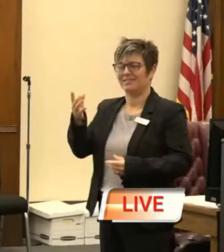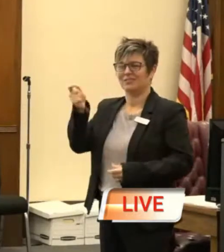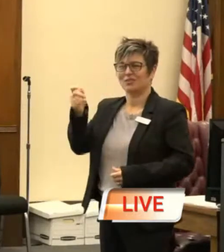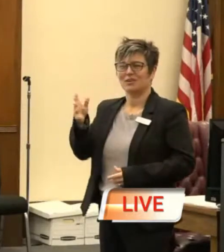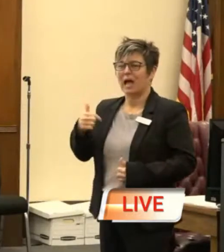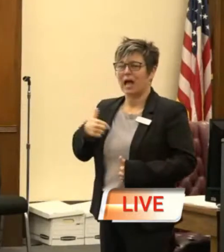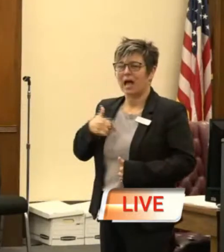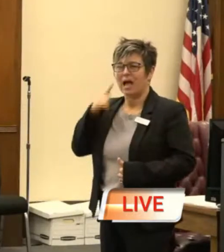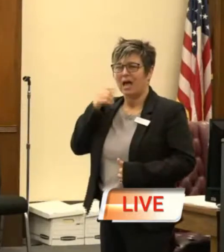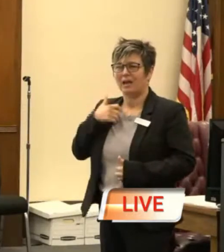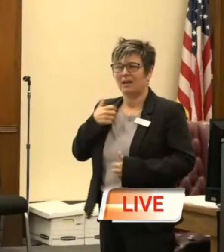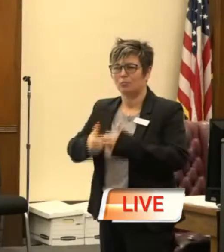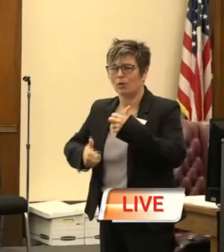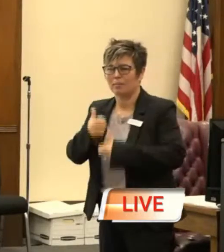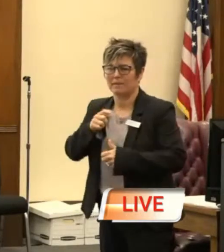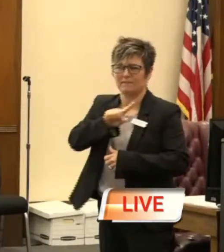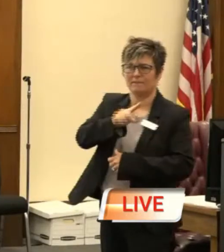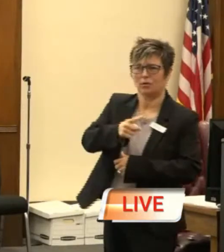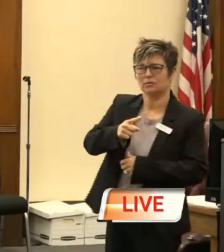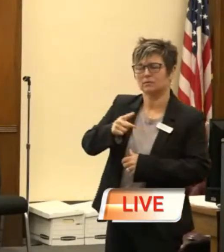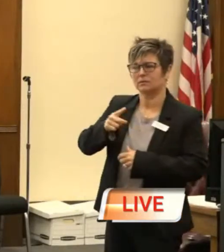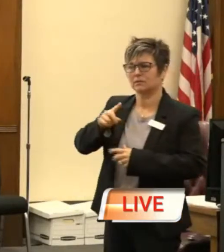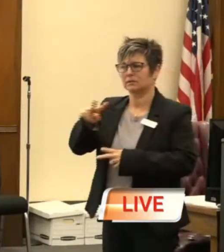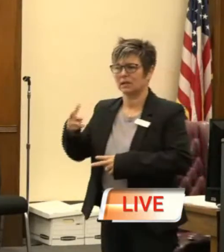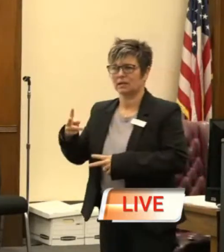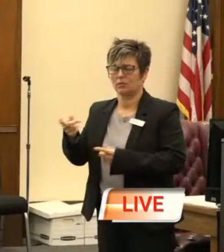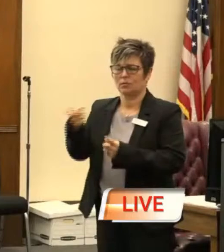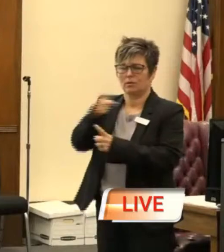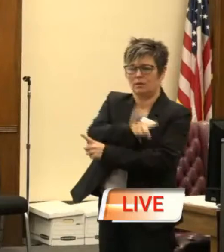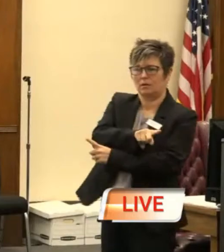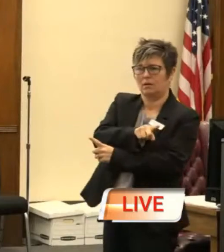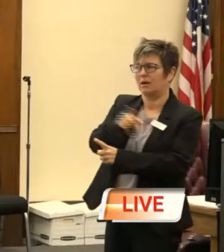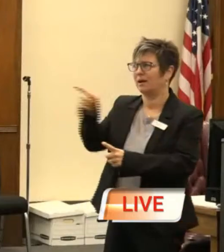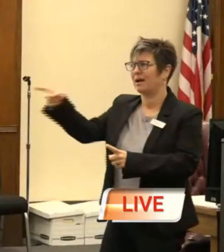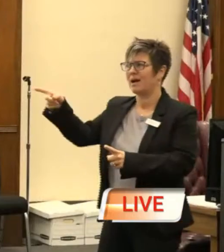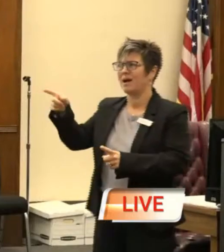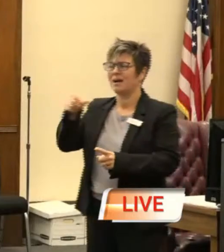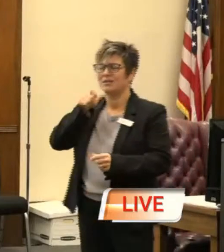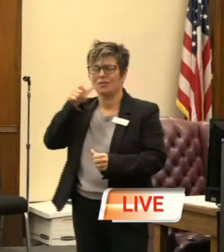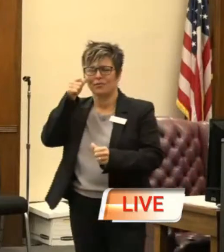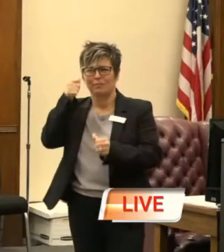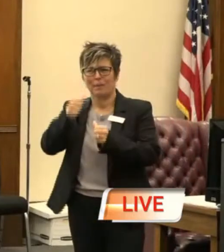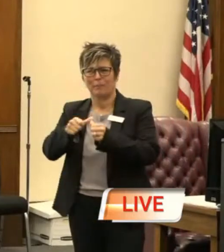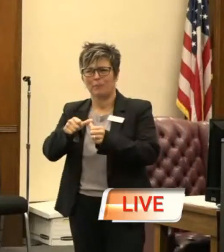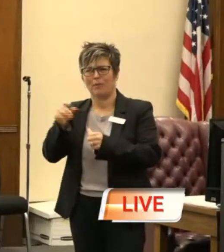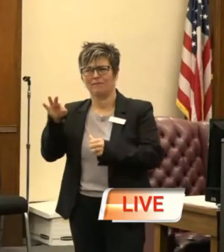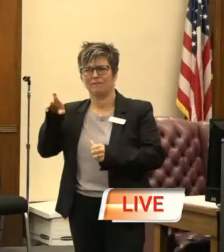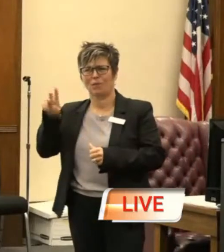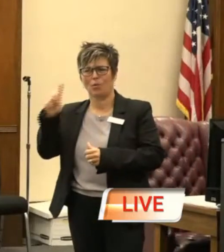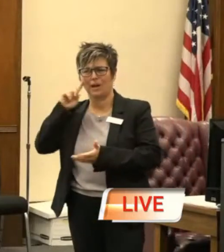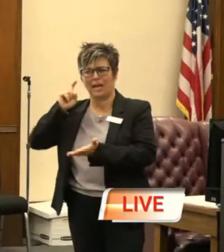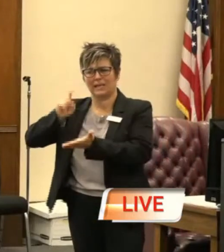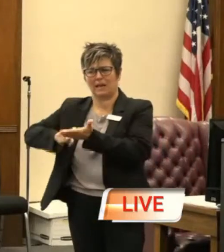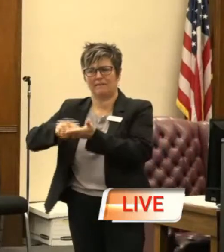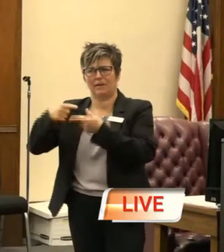But I was, Your Honor, I don't recall him ever actually identifying them during his